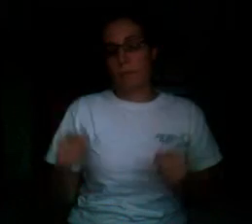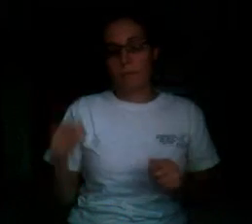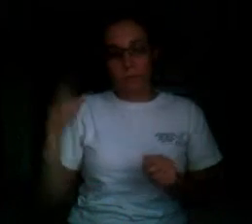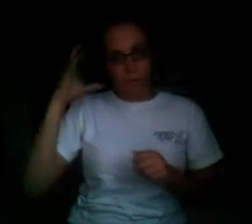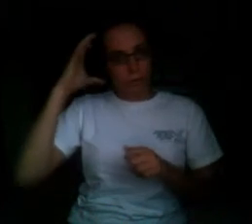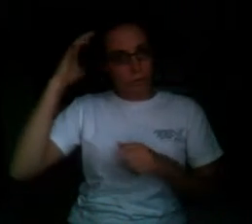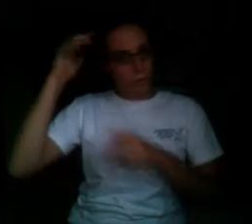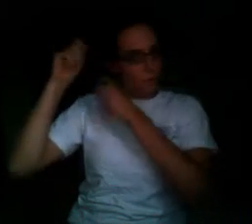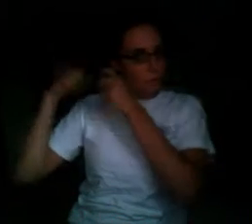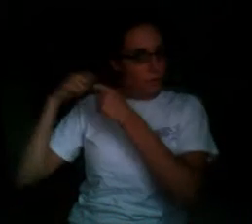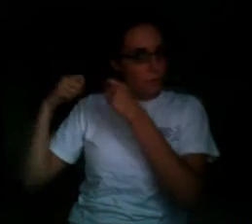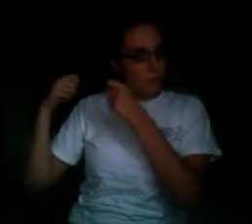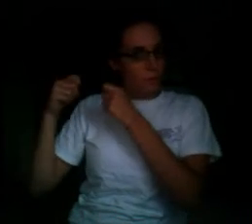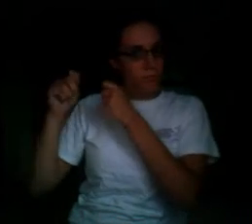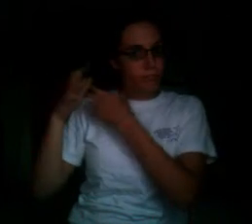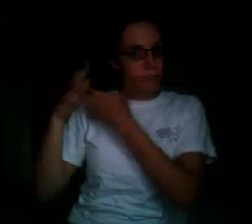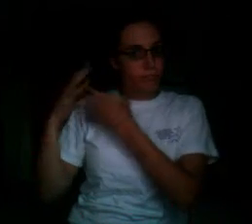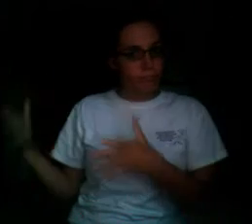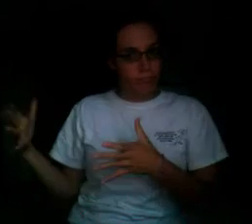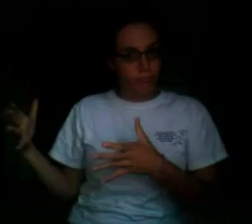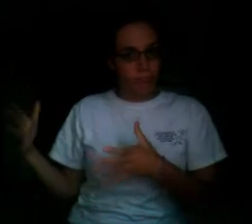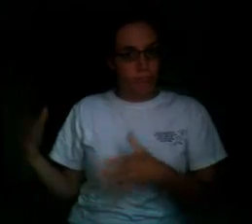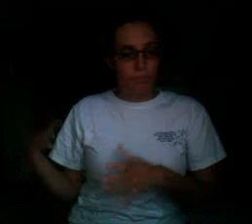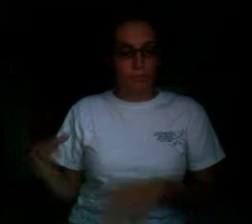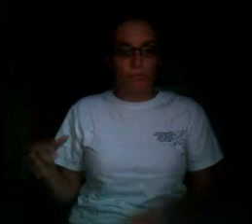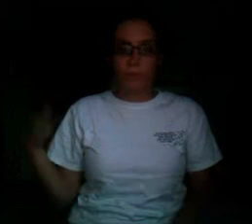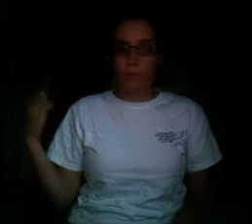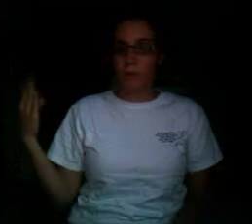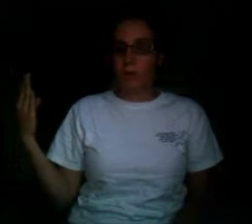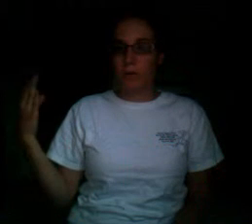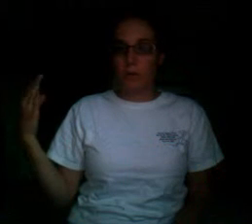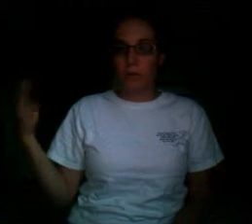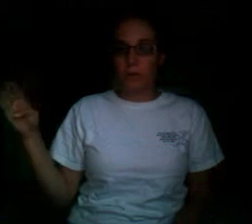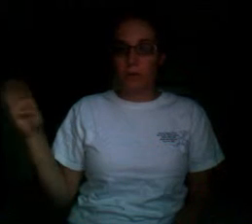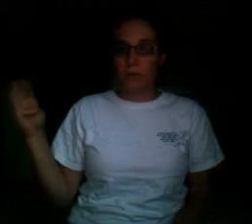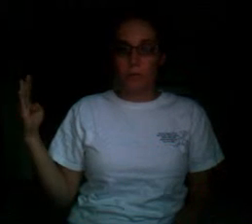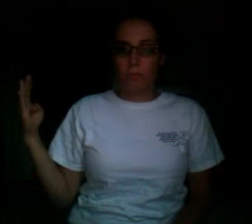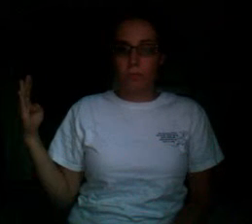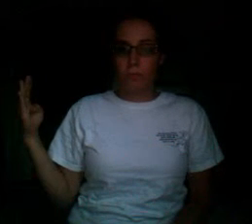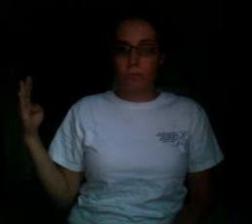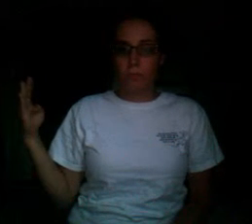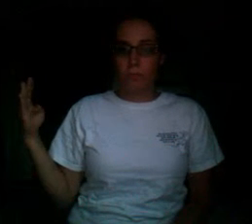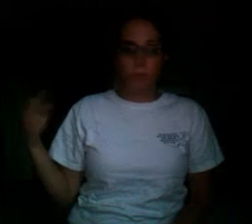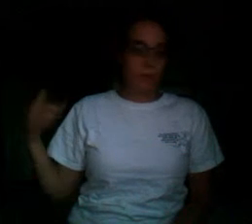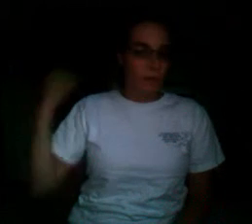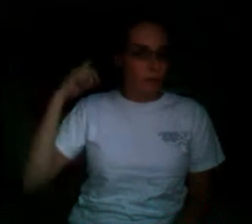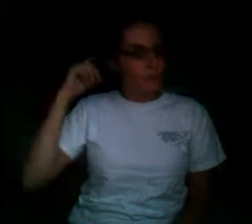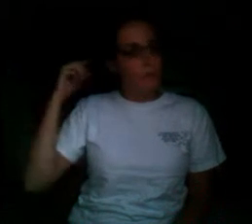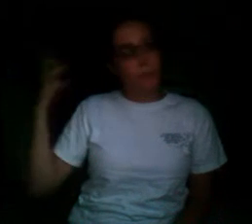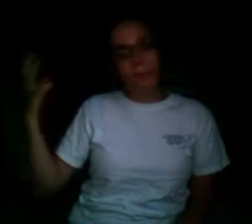undone. Her long brown hair blew loose in the wind. Then Pa stepped up on the whiffle